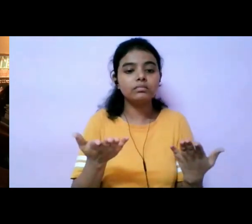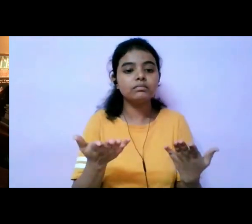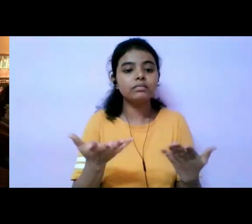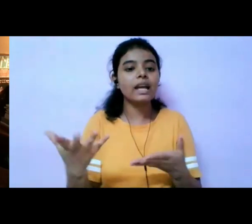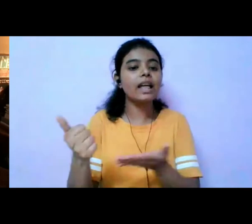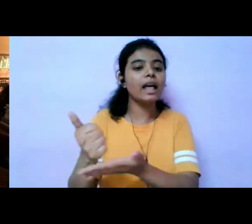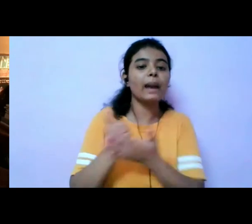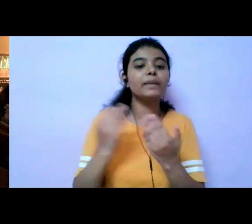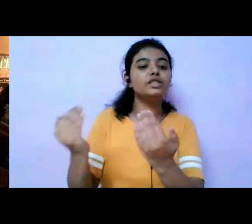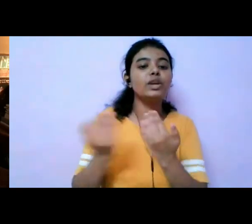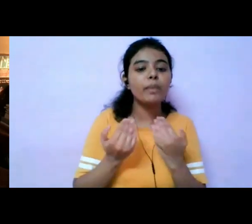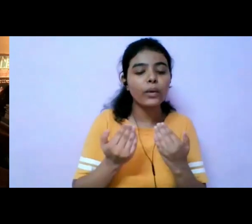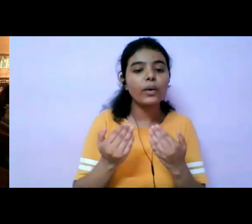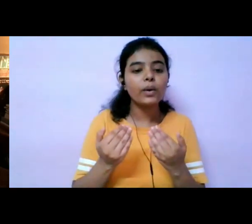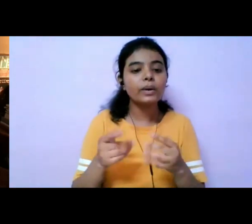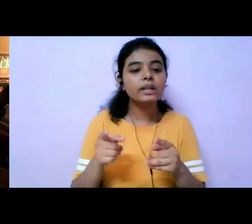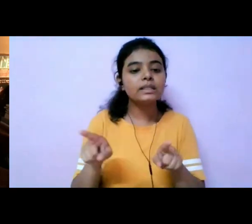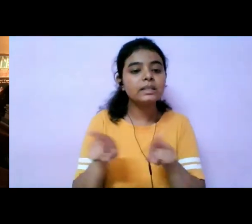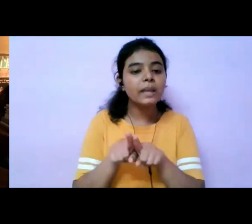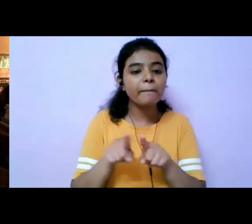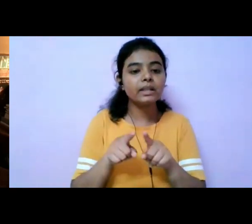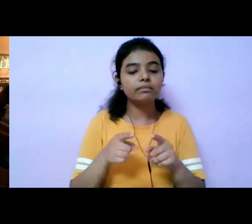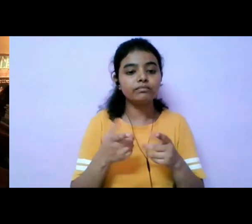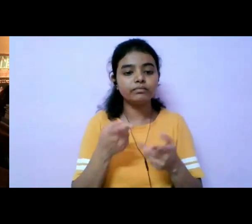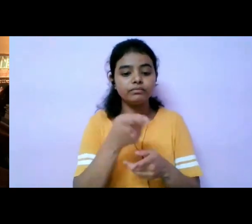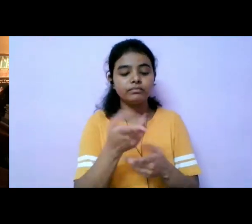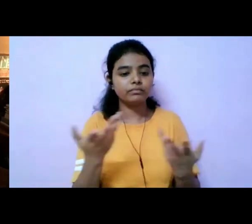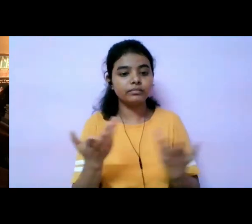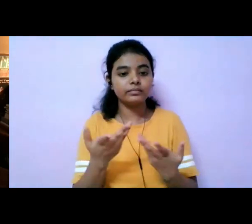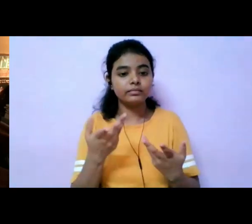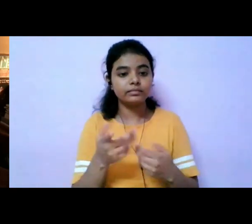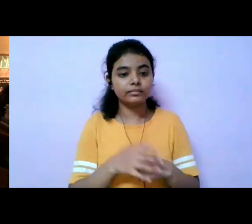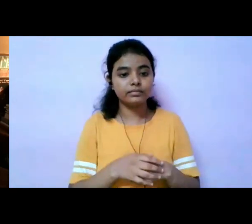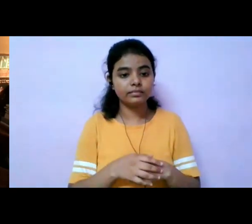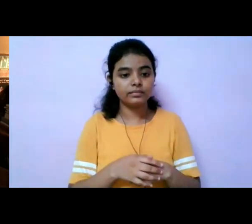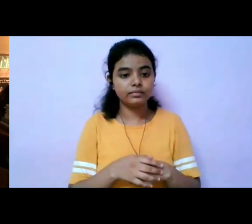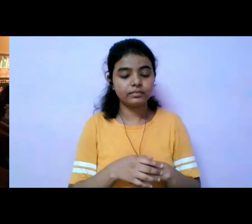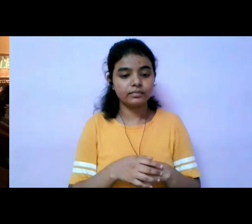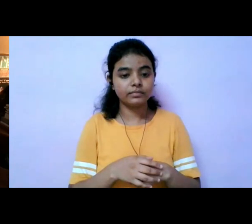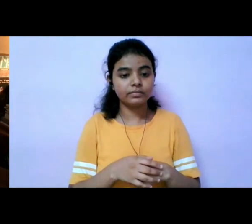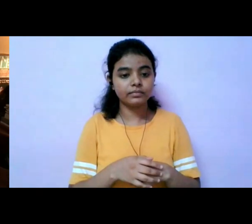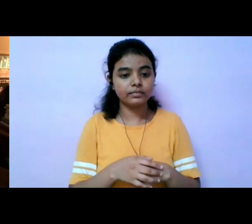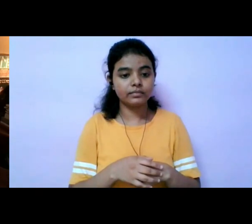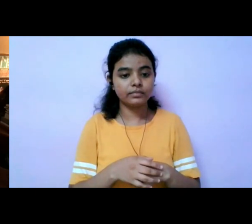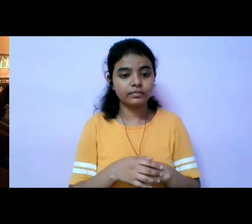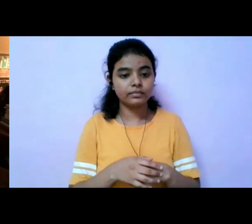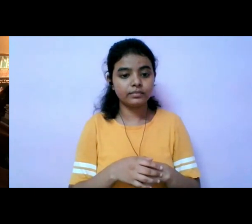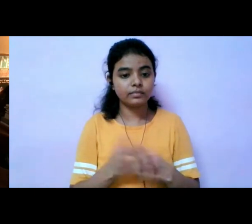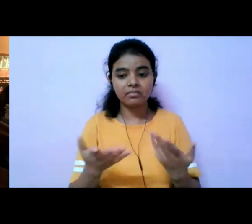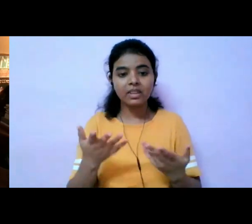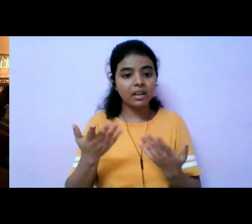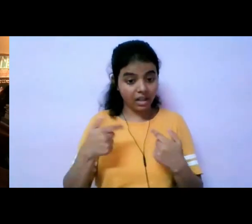become creatively introspective in ways that, had he been a sighted person, he might not have